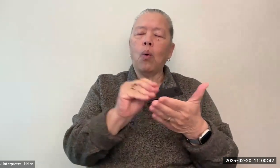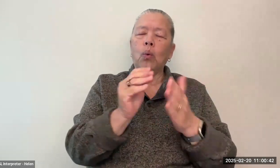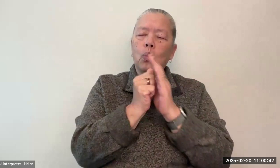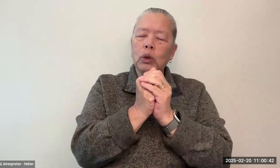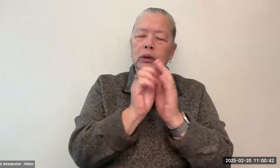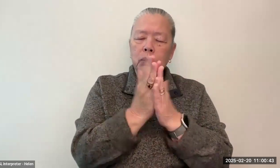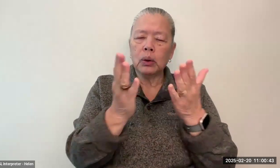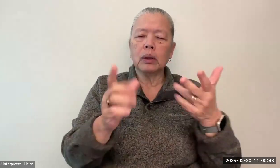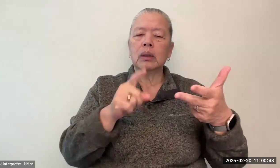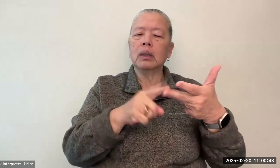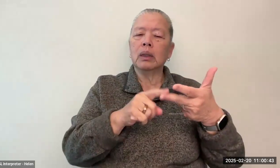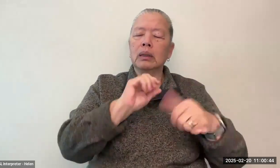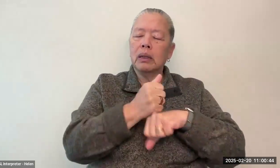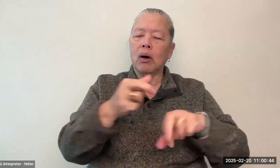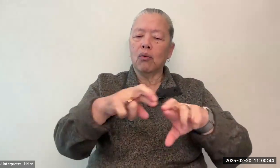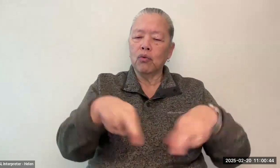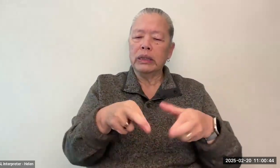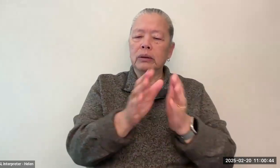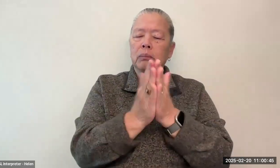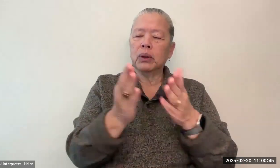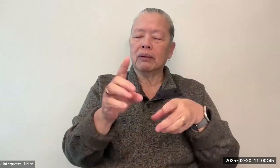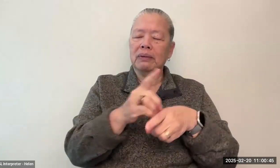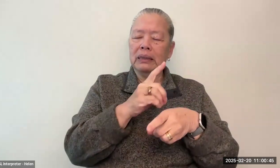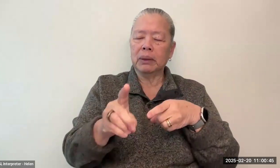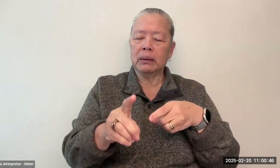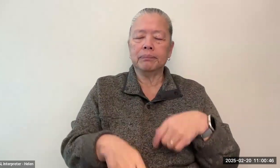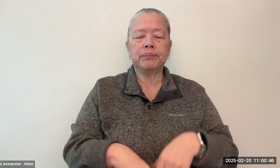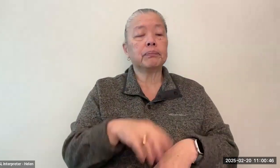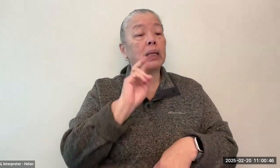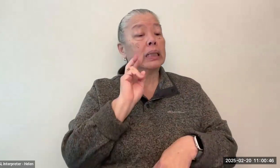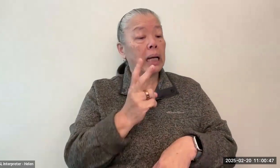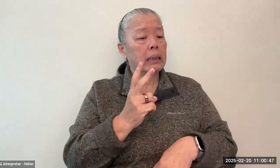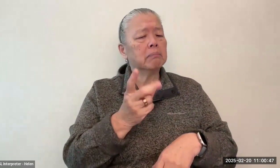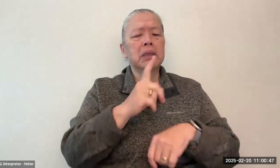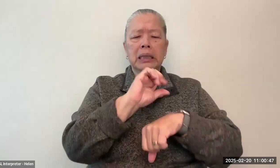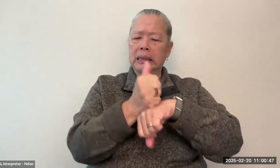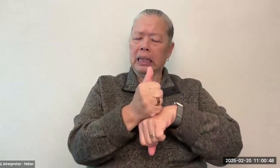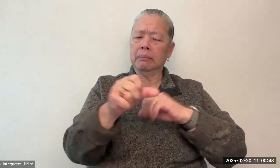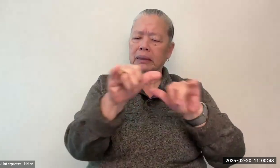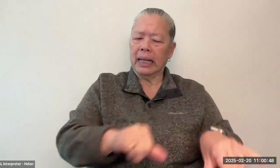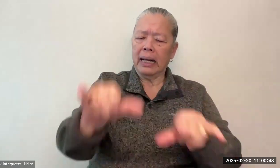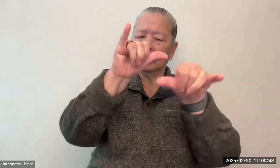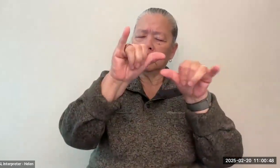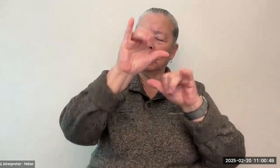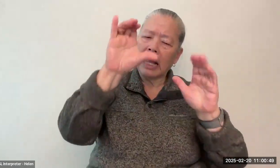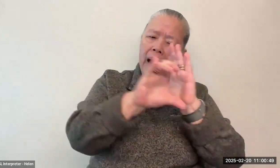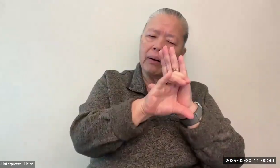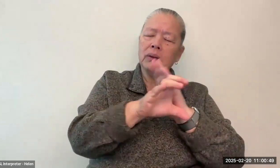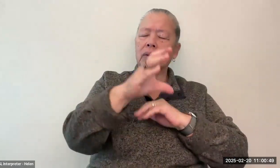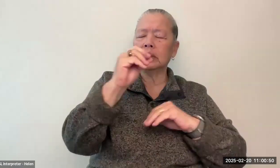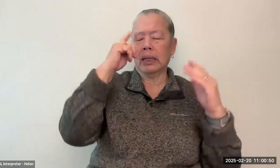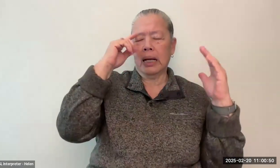of discipline. Second, set standards of character and expectations for lay